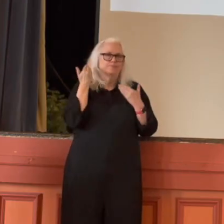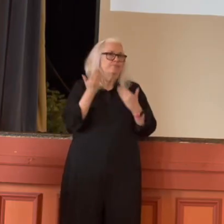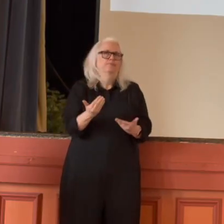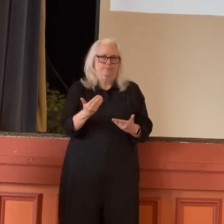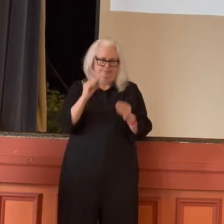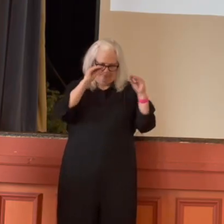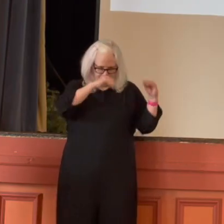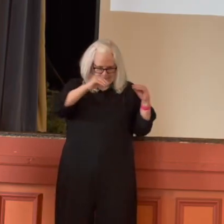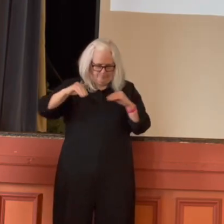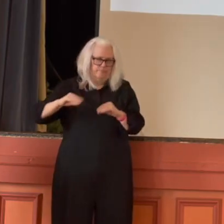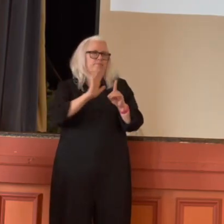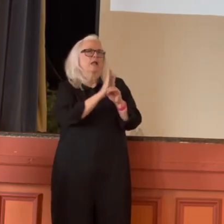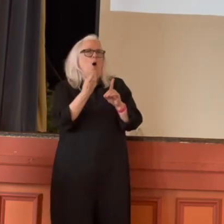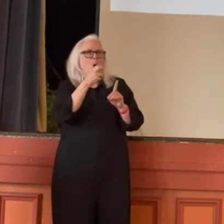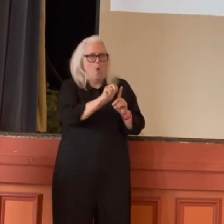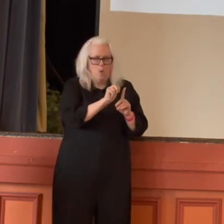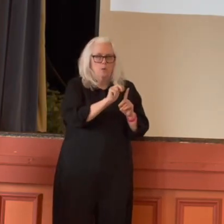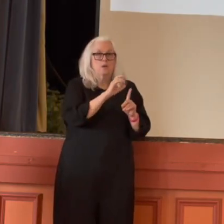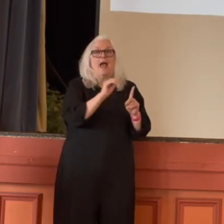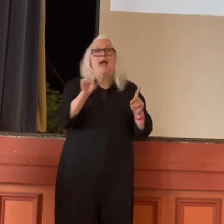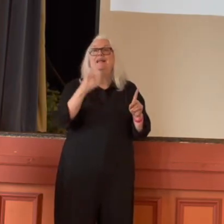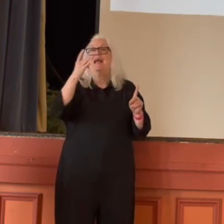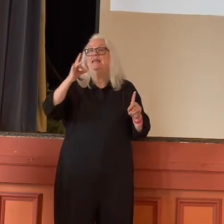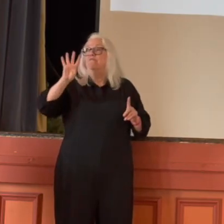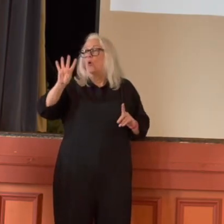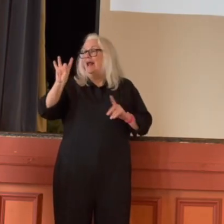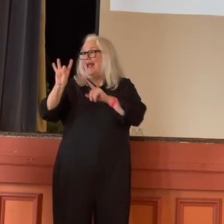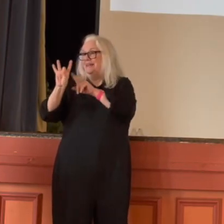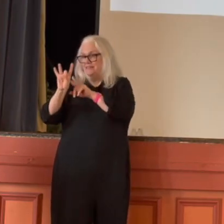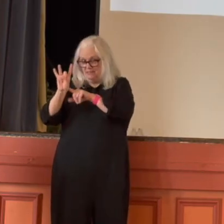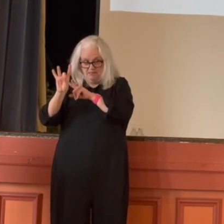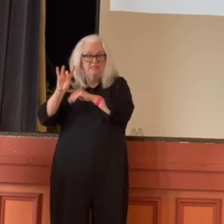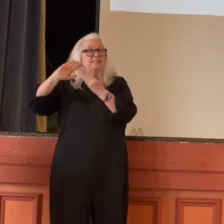city put in some major sewer lines to drain the streets.